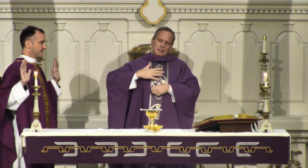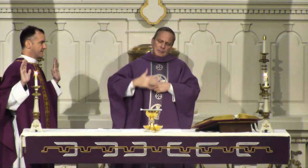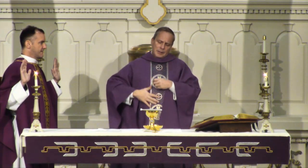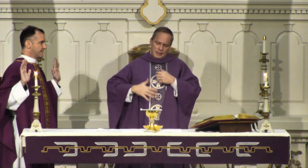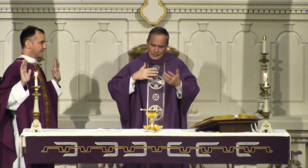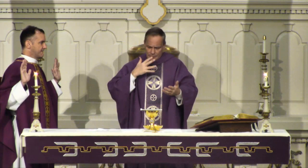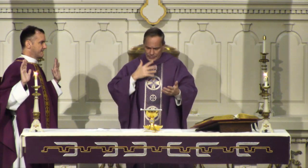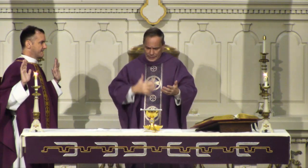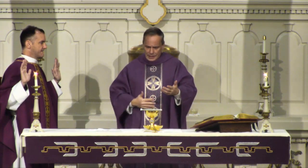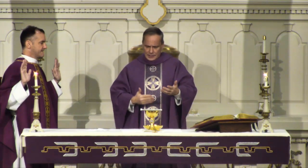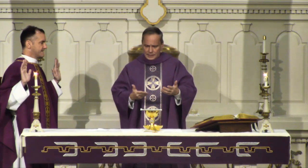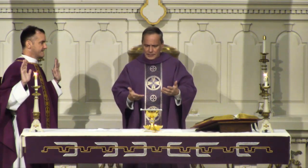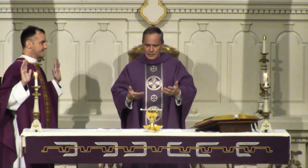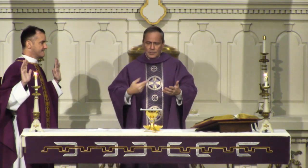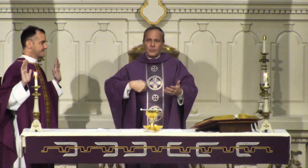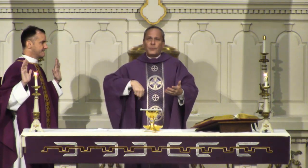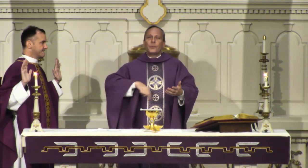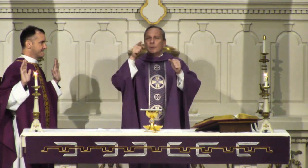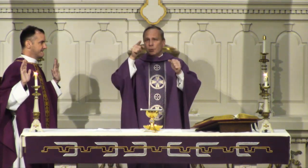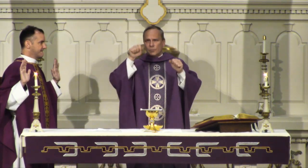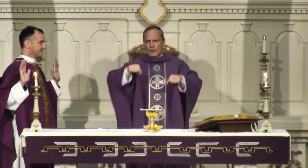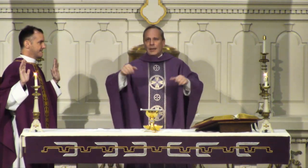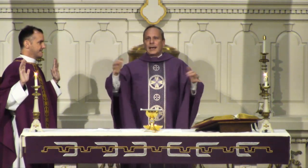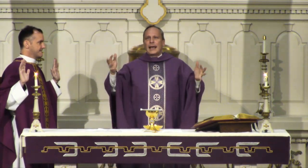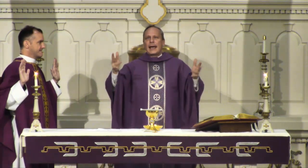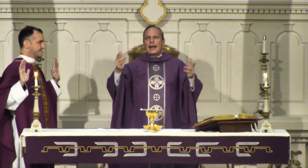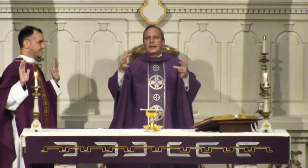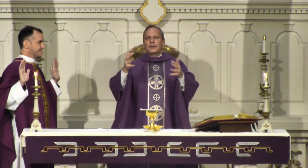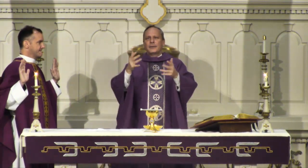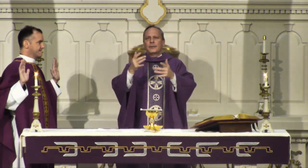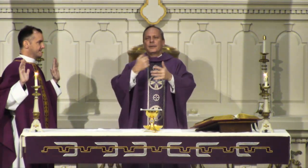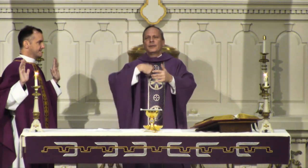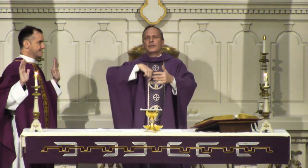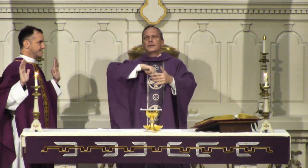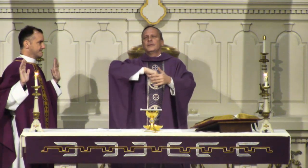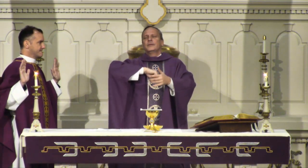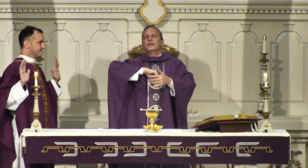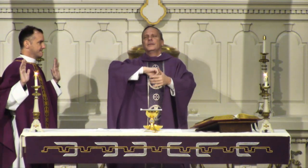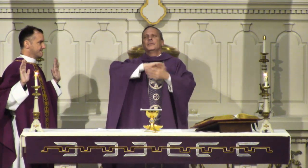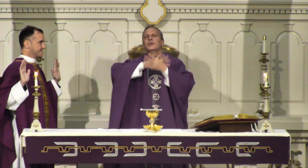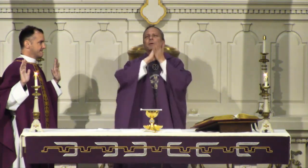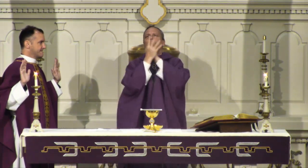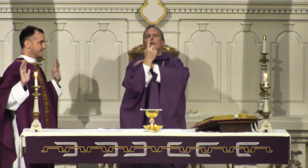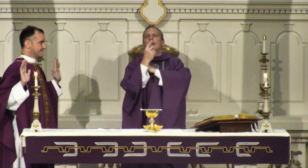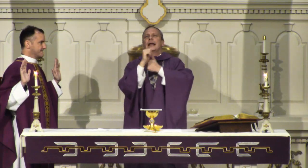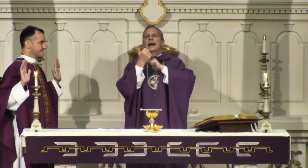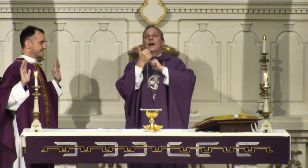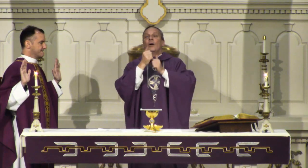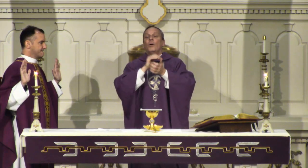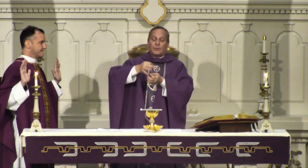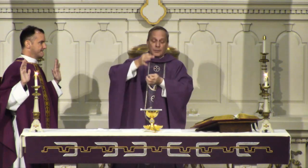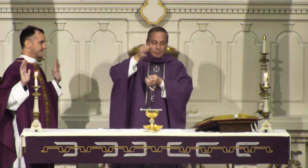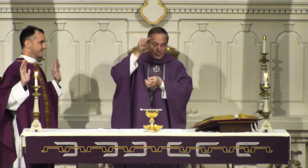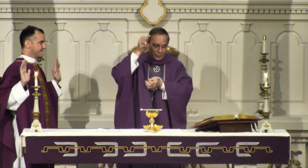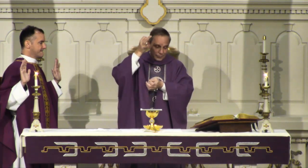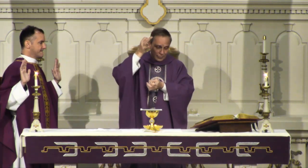of Christ, we may be gathered into one by the Holy Spirit.